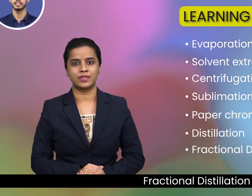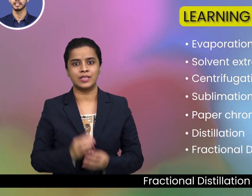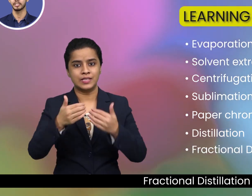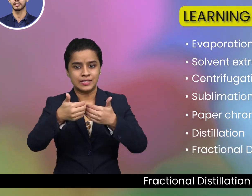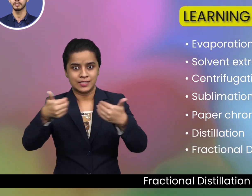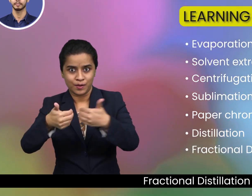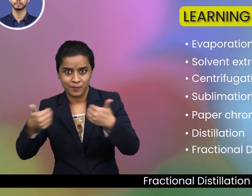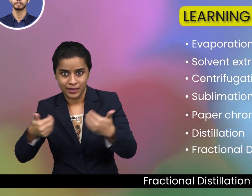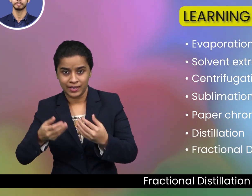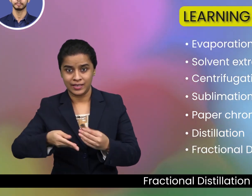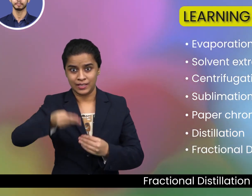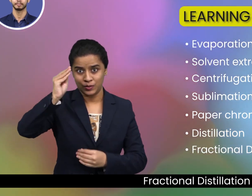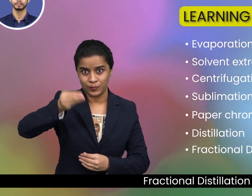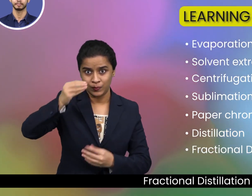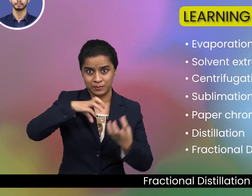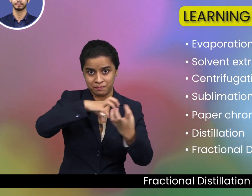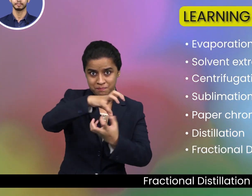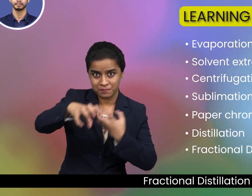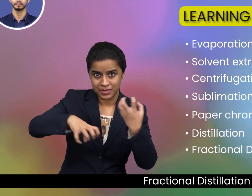fractional distillation.